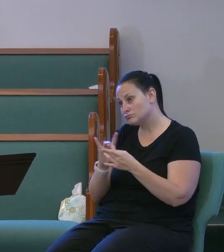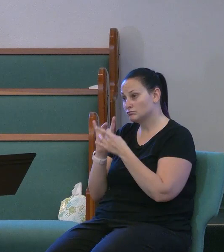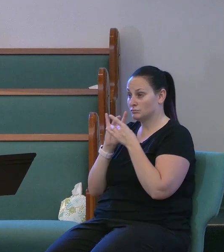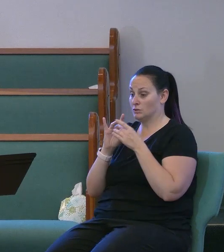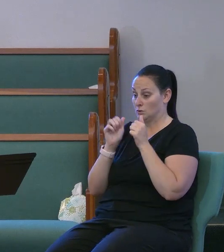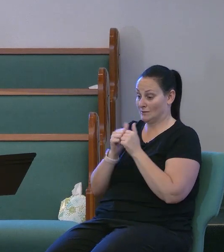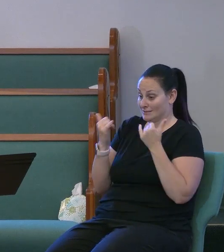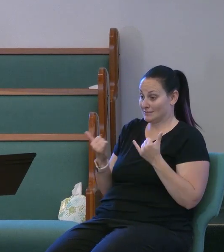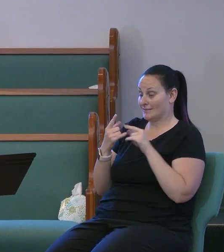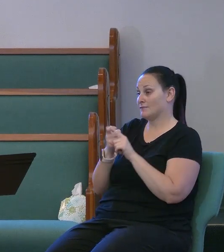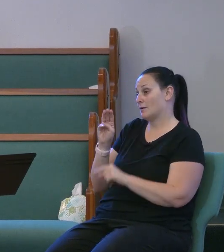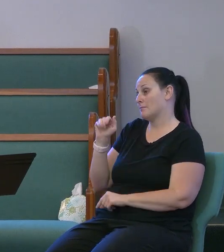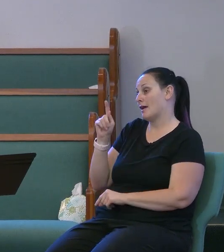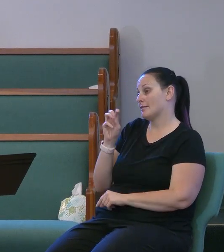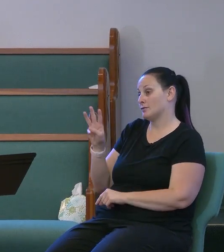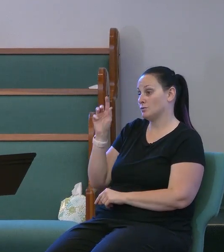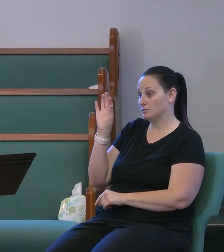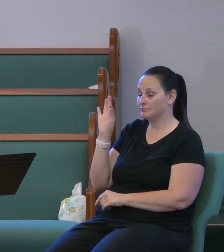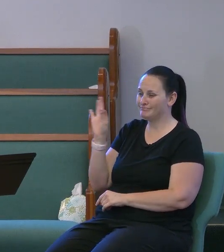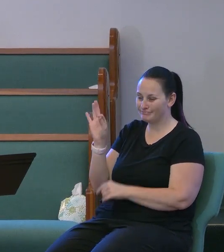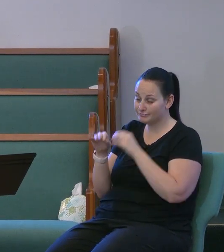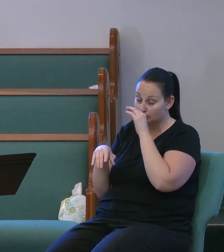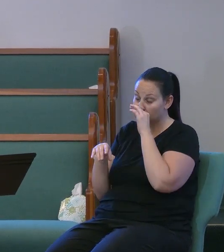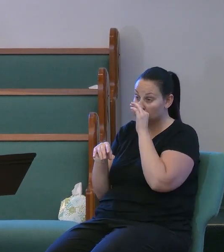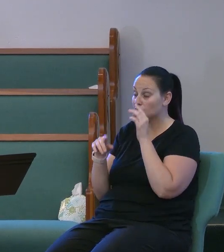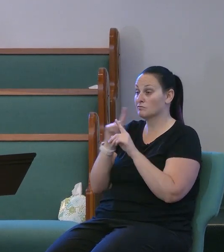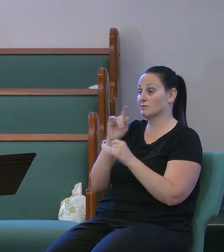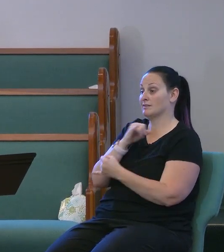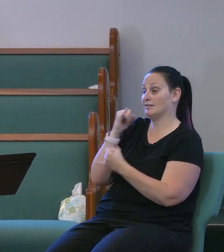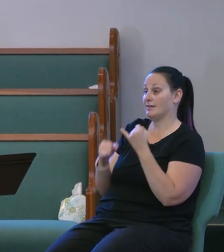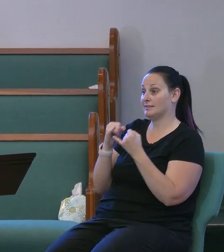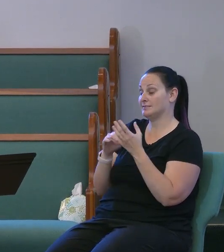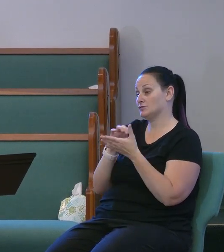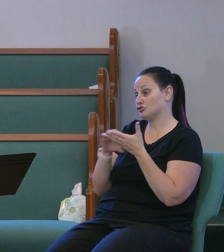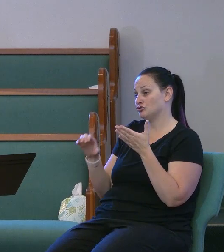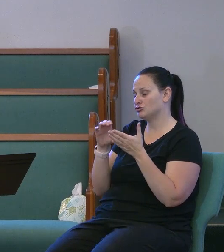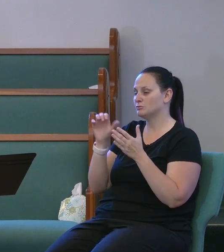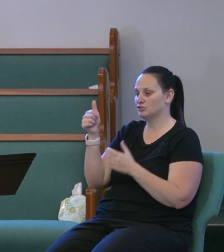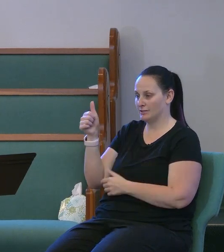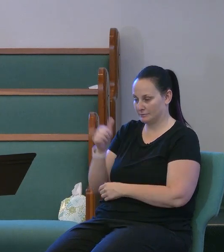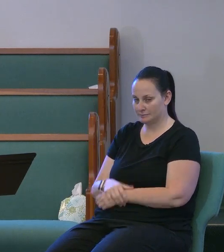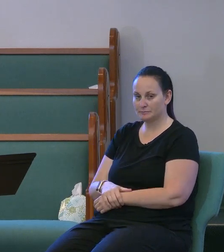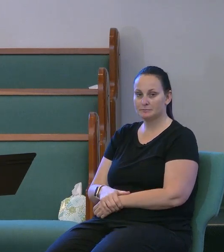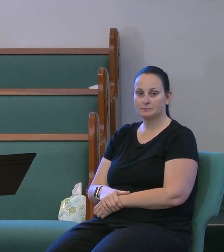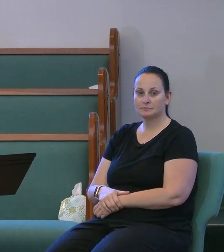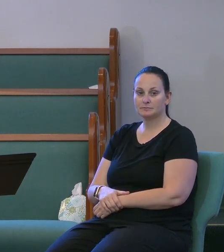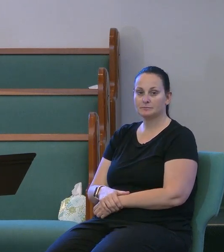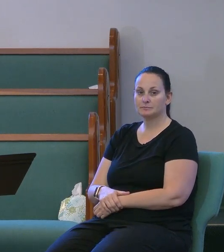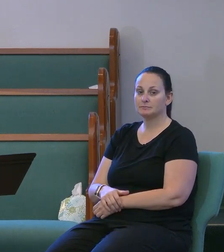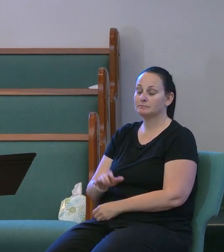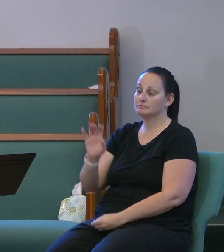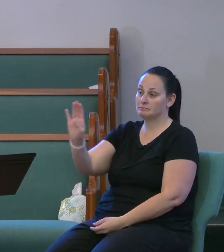with today from Matthew's Gospel is at the end of chapter 10.